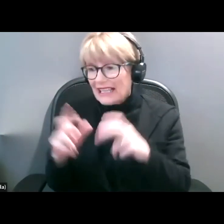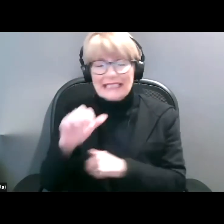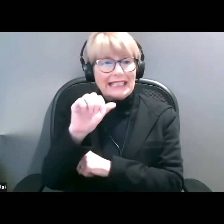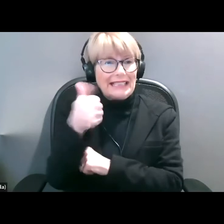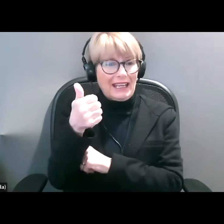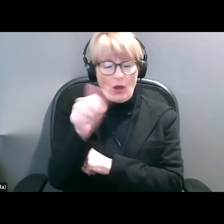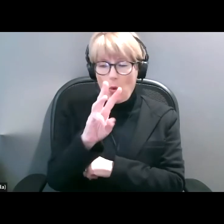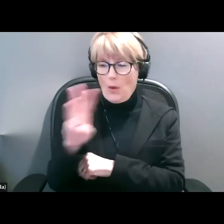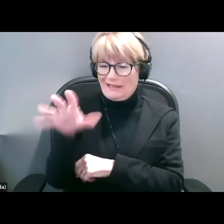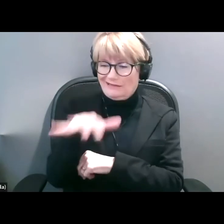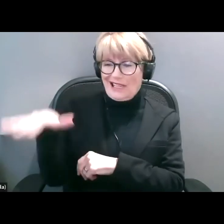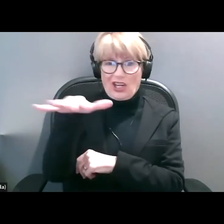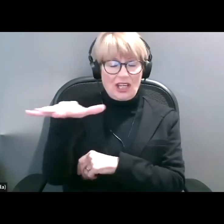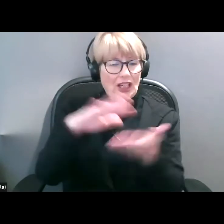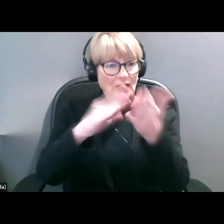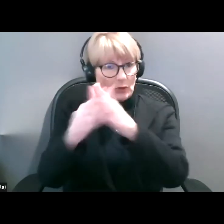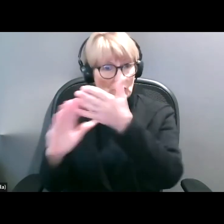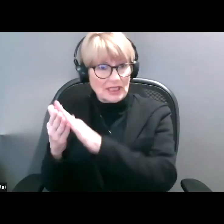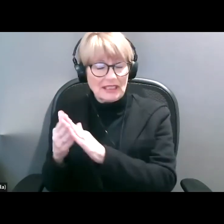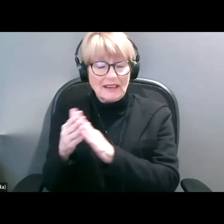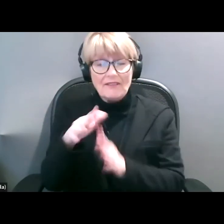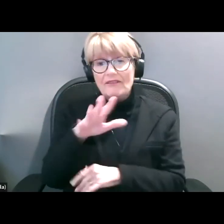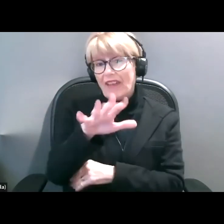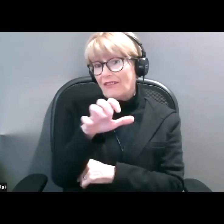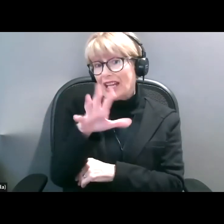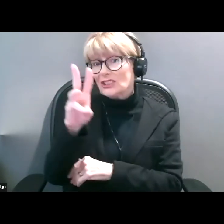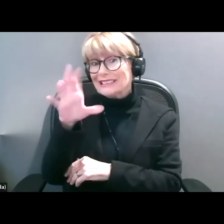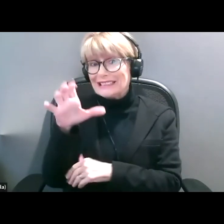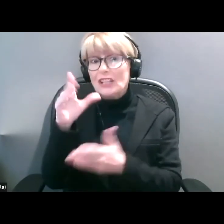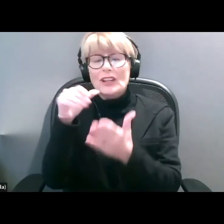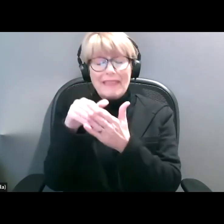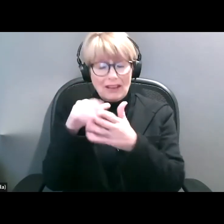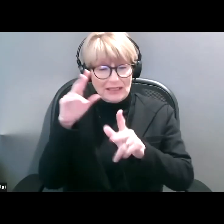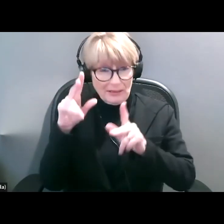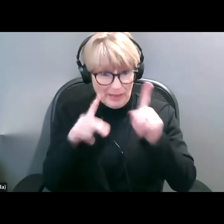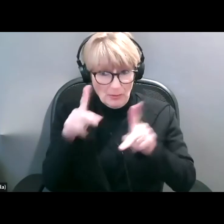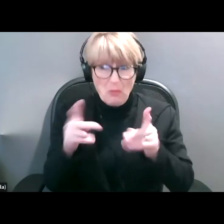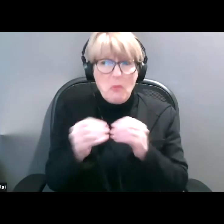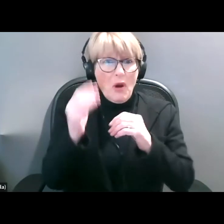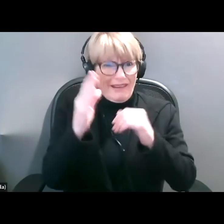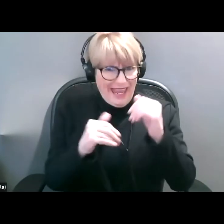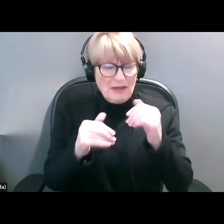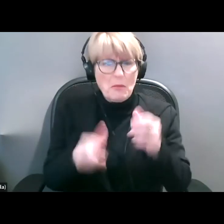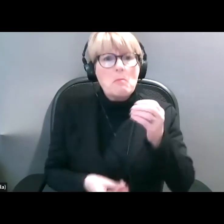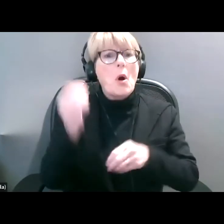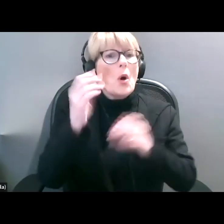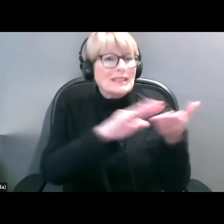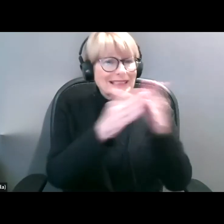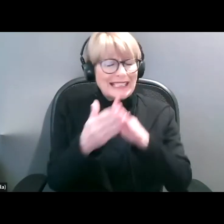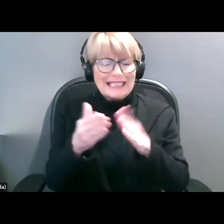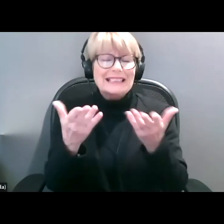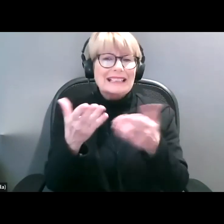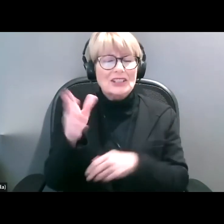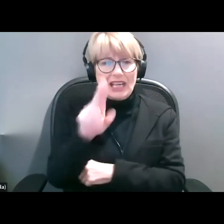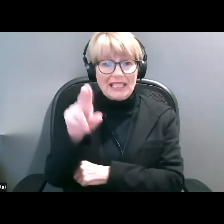about 500,000 to 600,000 people, bigger than most cities in the United States, 40% Black,